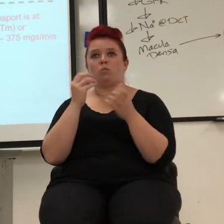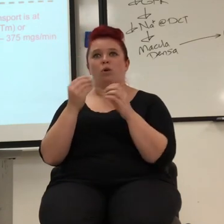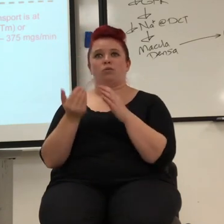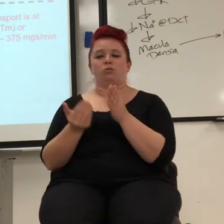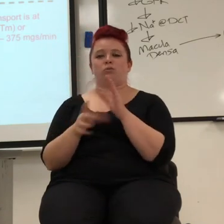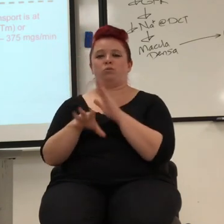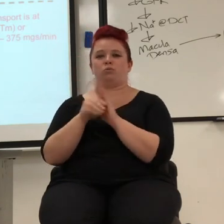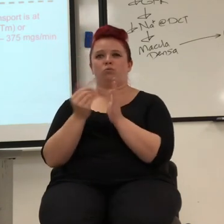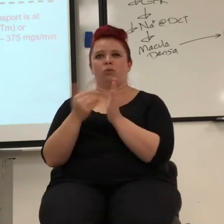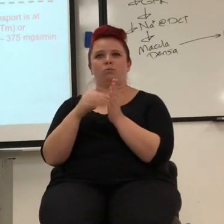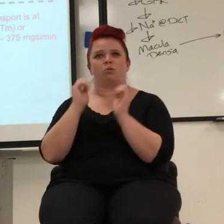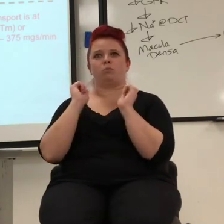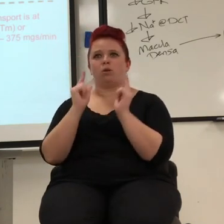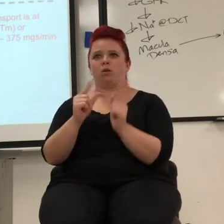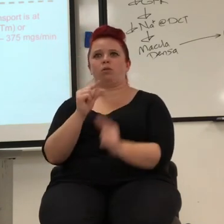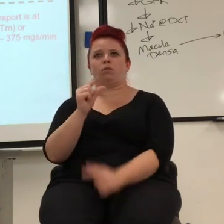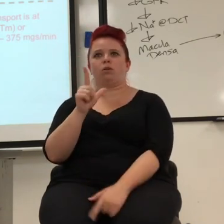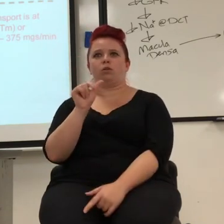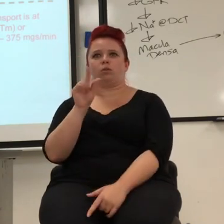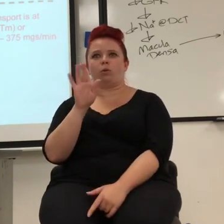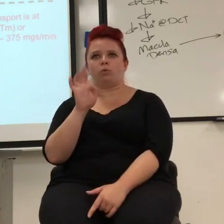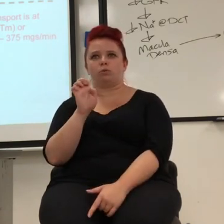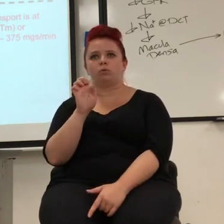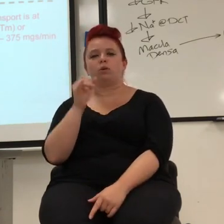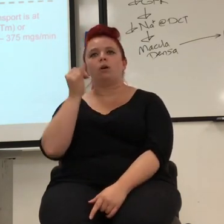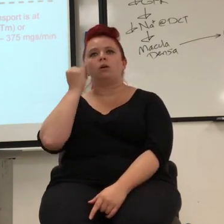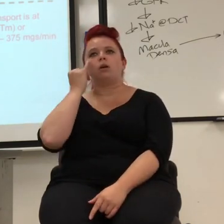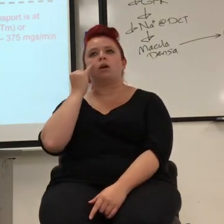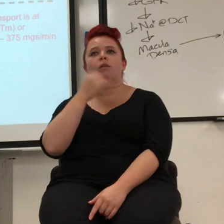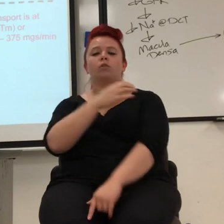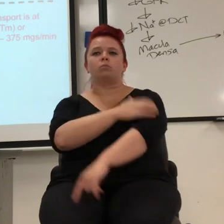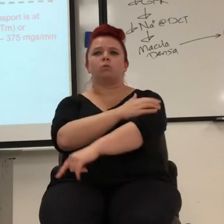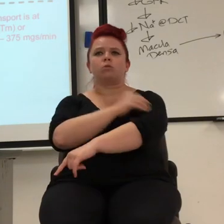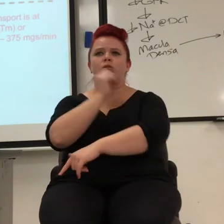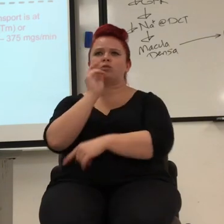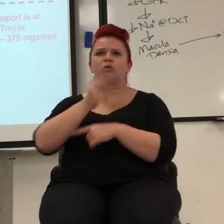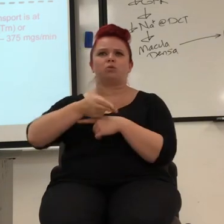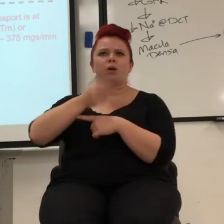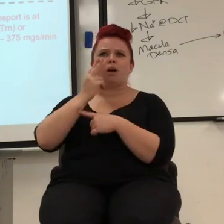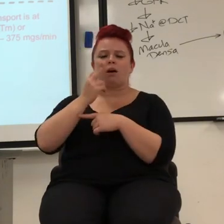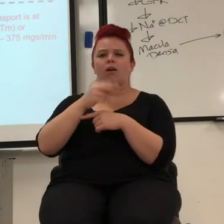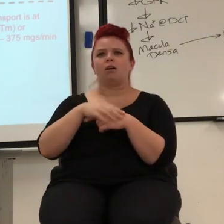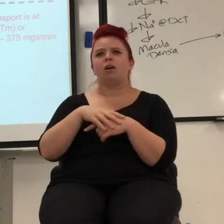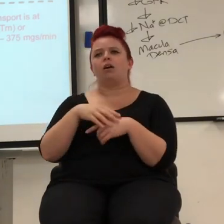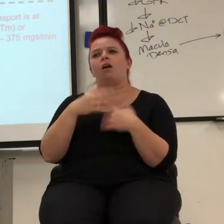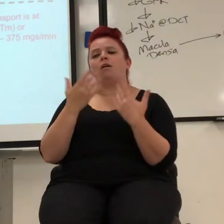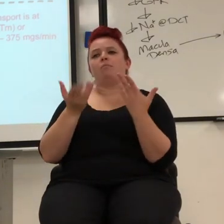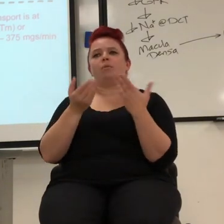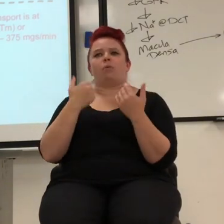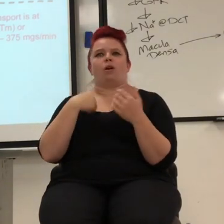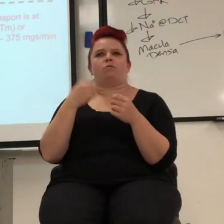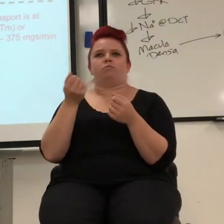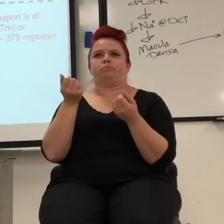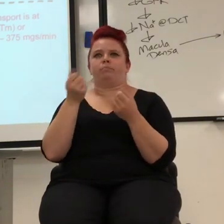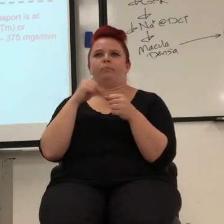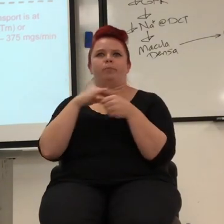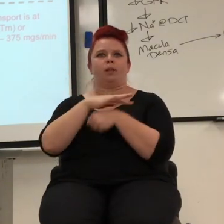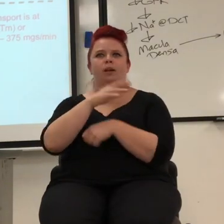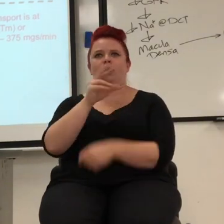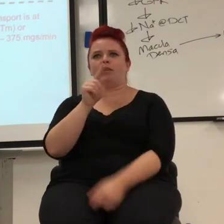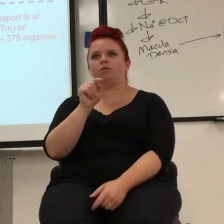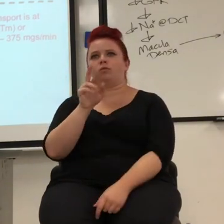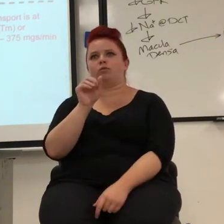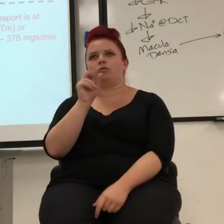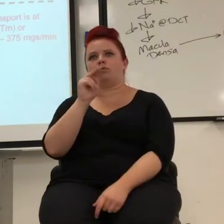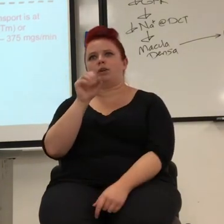you should. And if your blood sugar is not too high, or you glycemic, say you have plenty of transporters that, you know, ferry it across. This is just